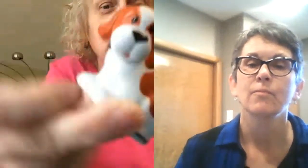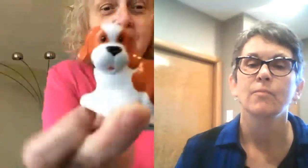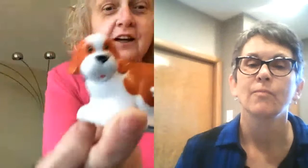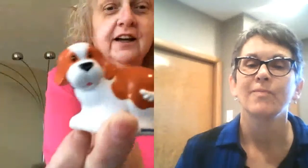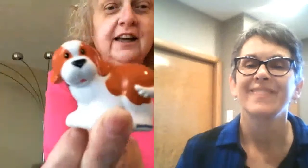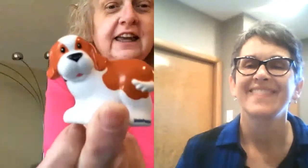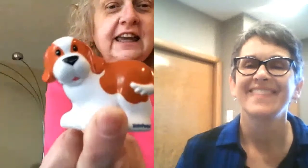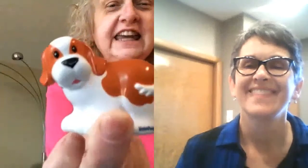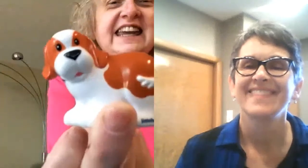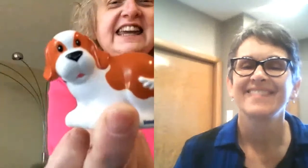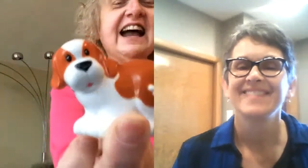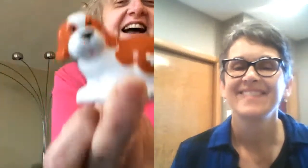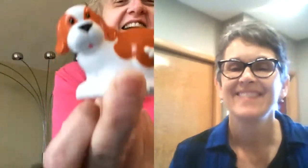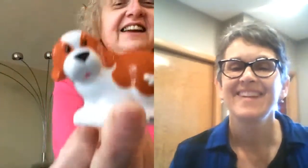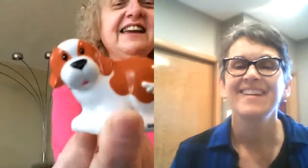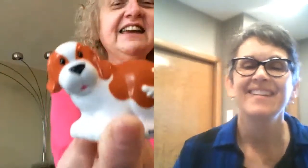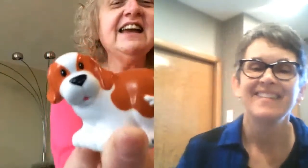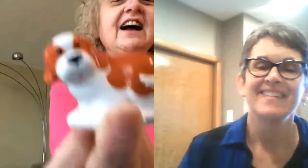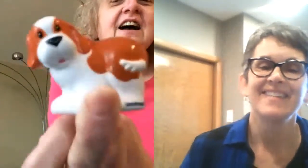dog,